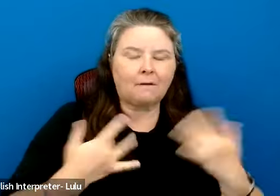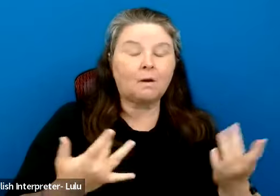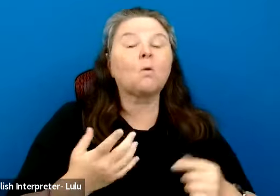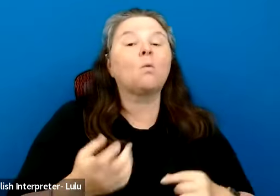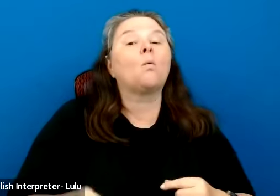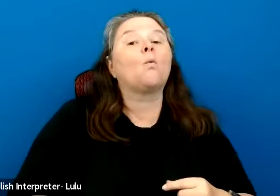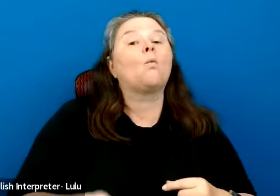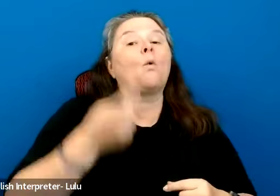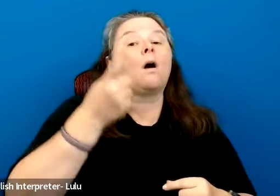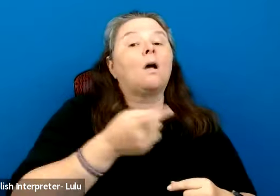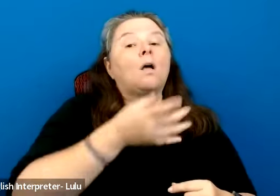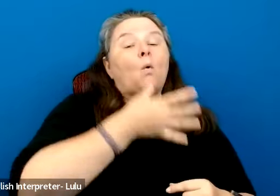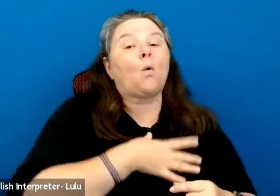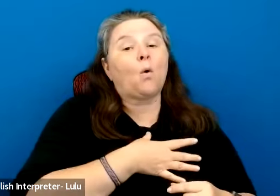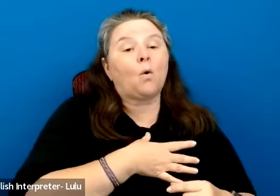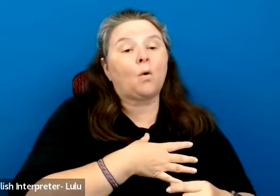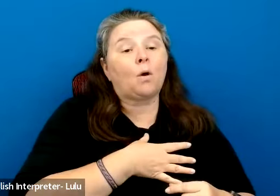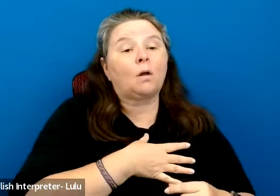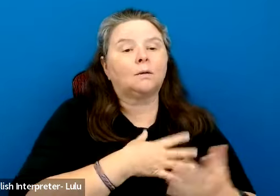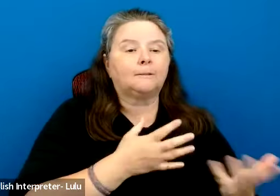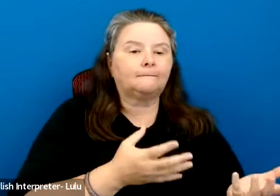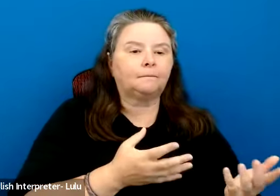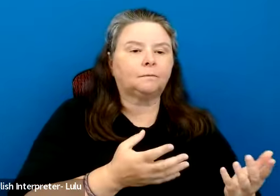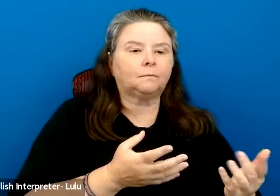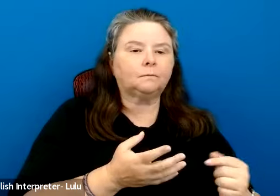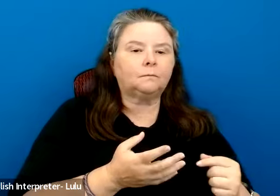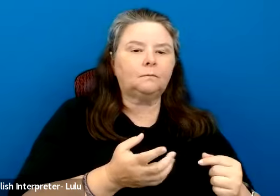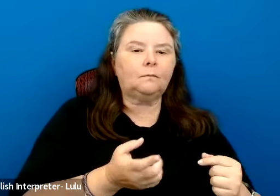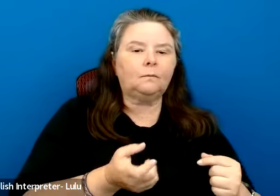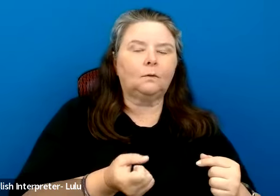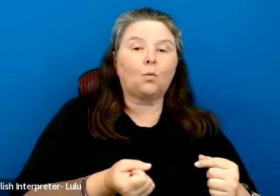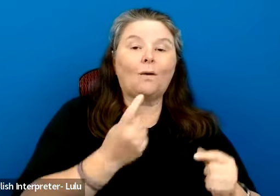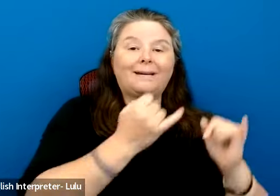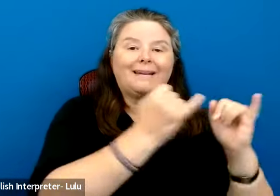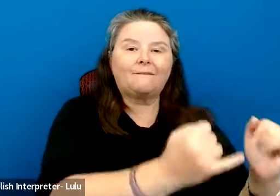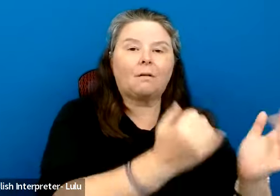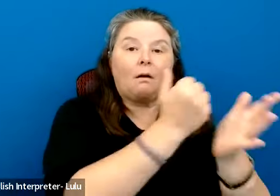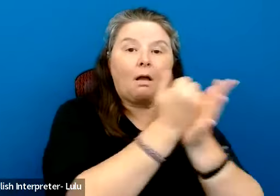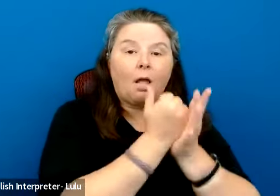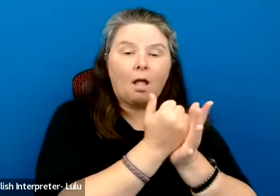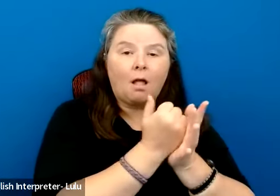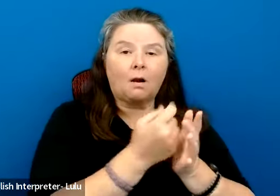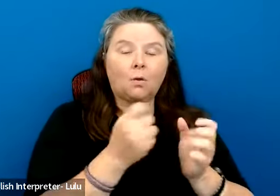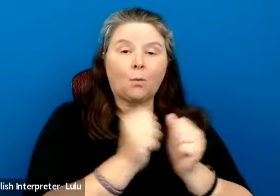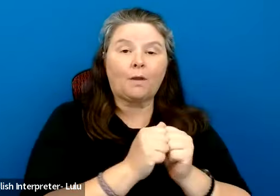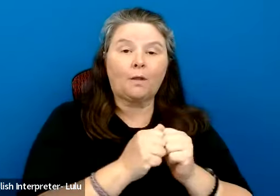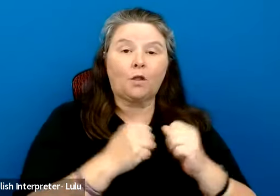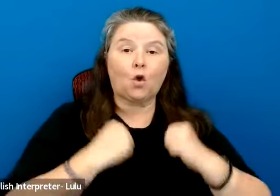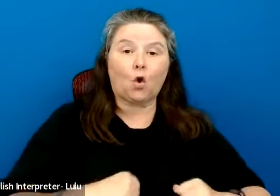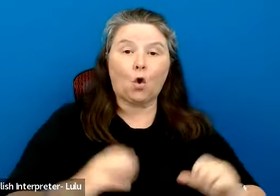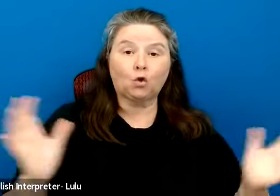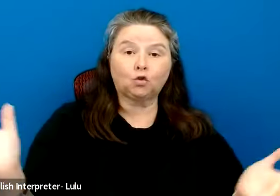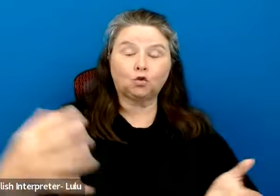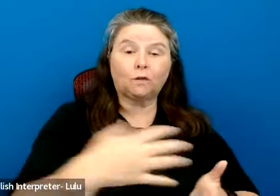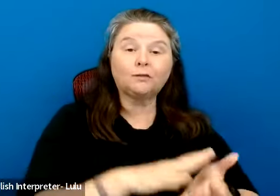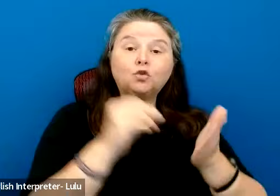the ladies, one of the individuals helping with the coat drive is a